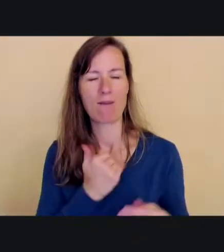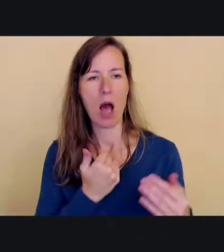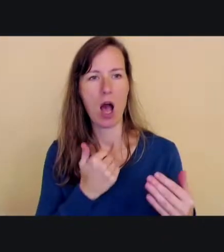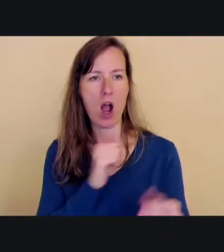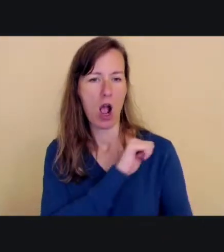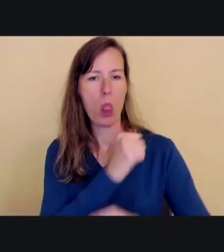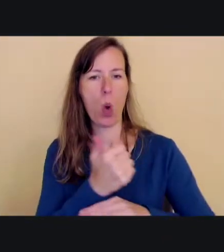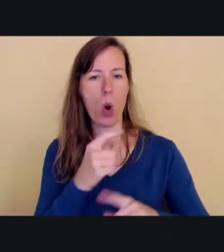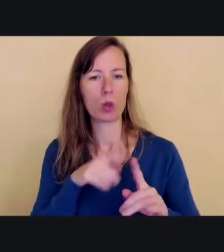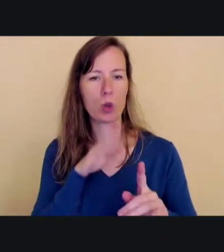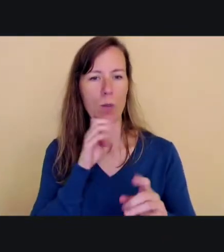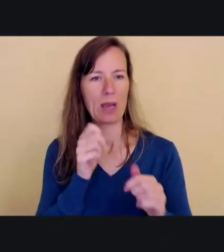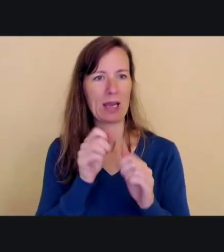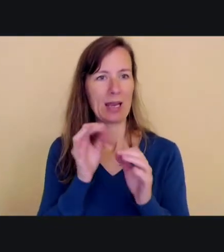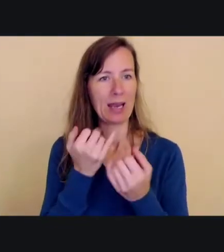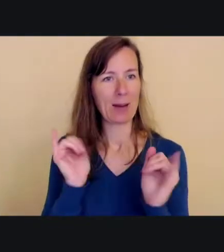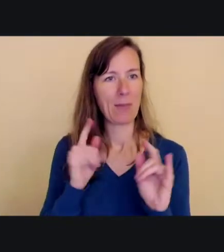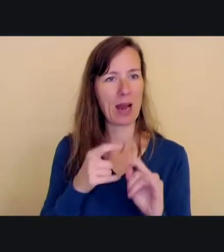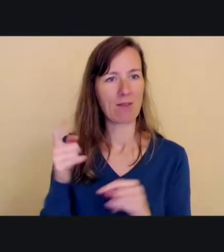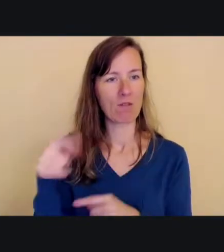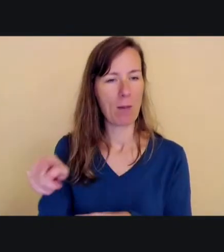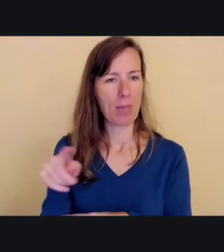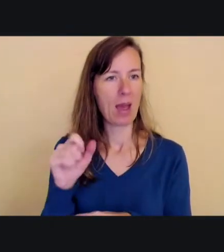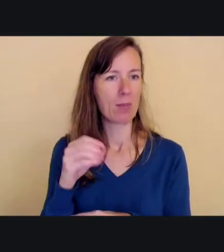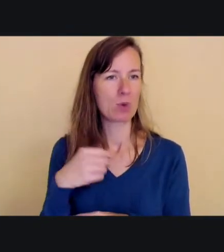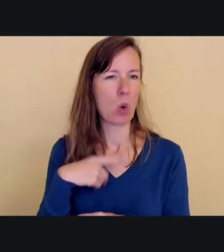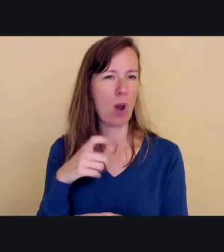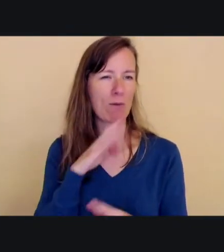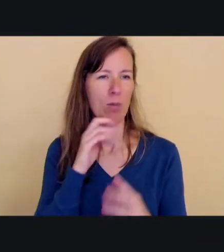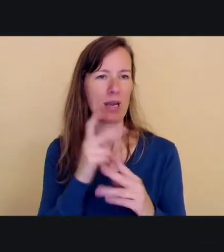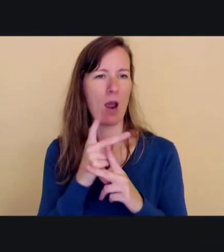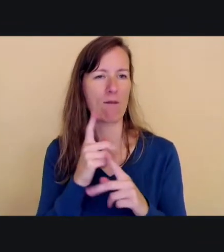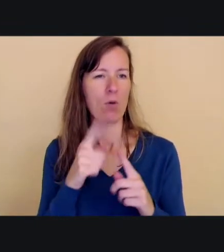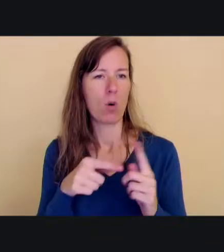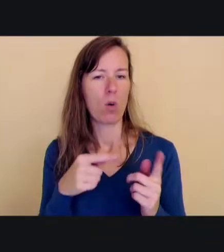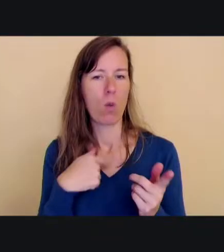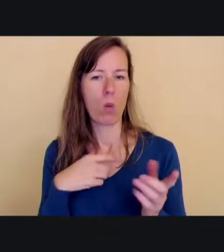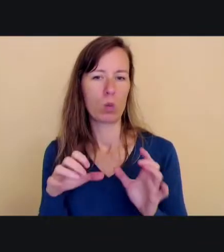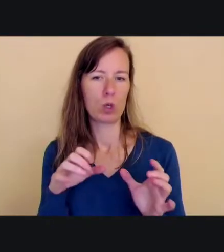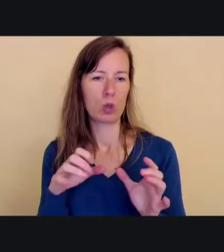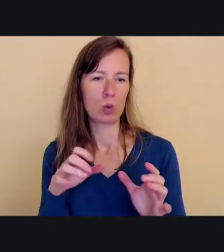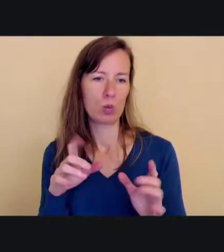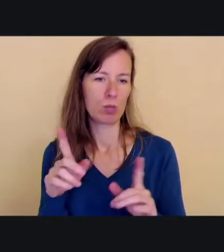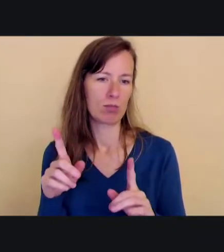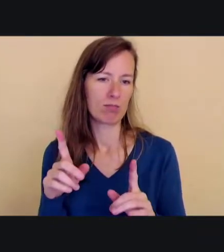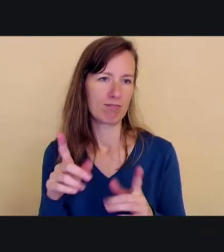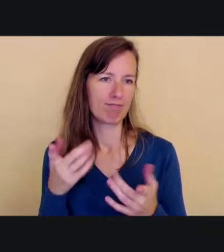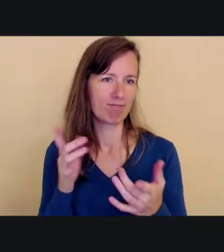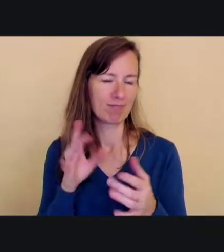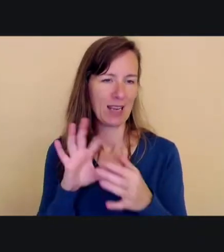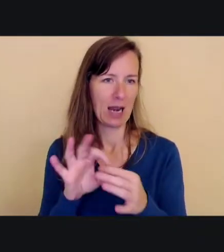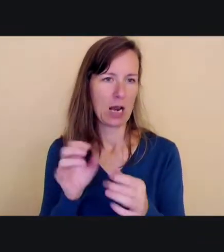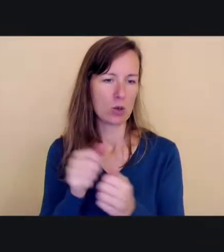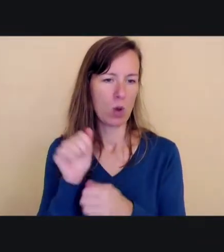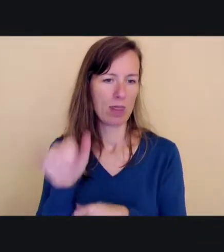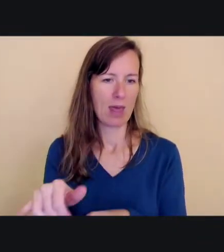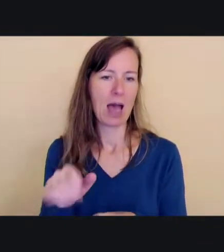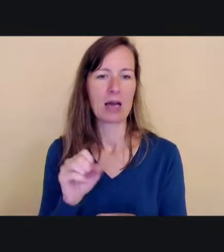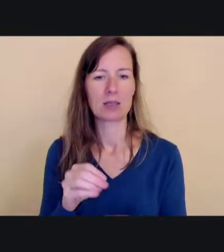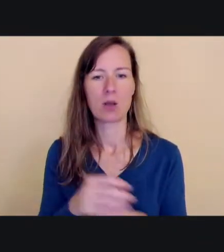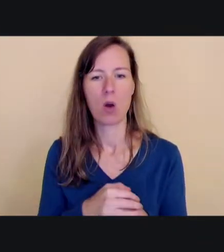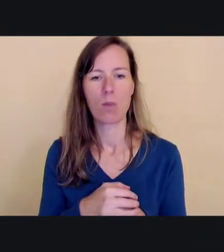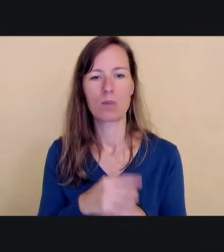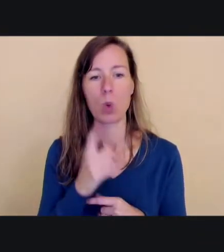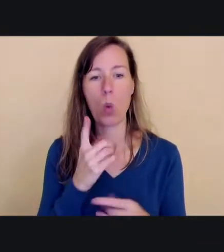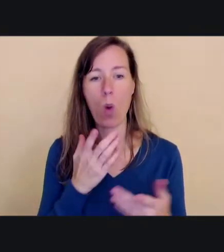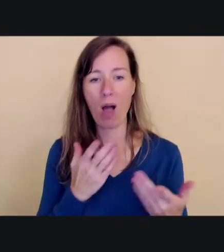as what we do regarding that. But one thing is that, of course, with what we're seeing with the furloughs